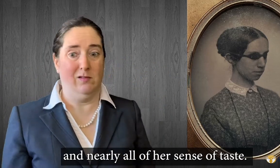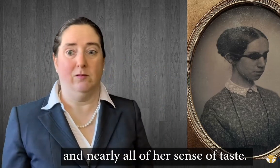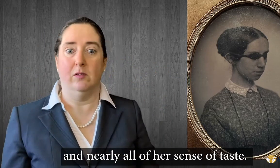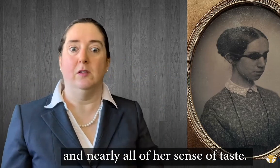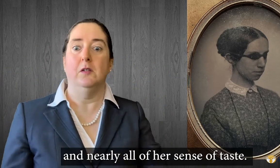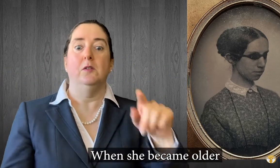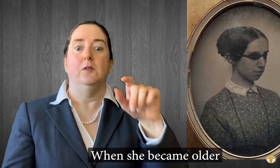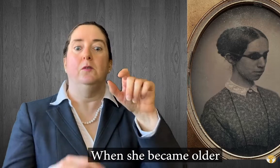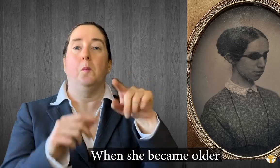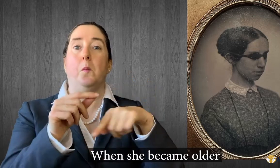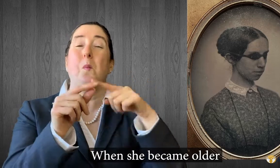When she became older,